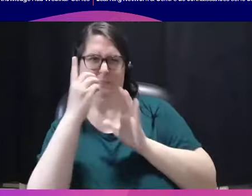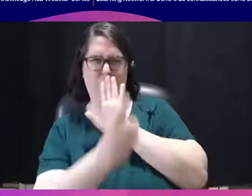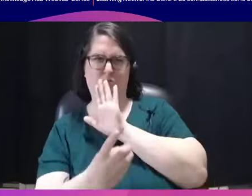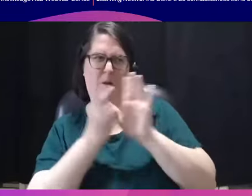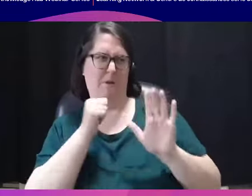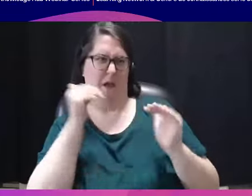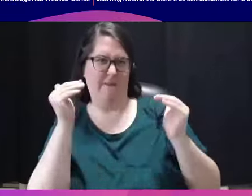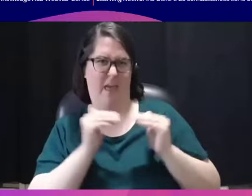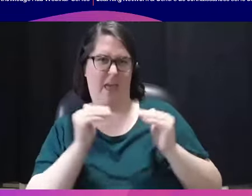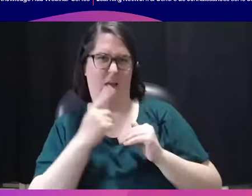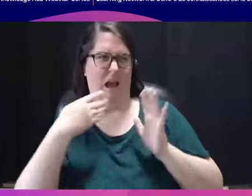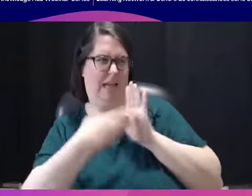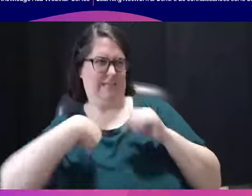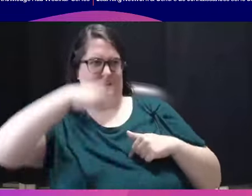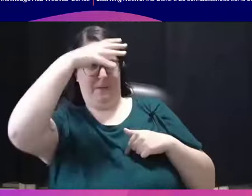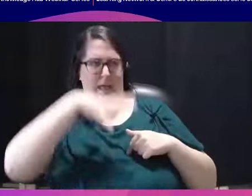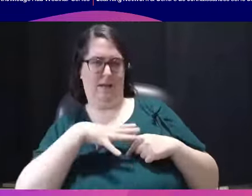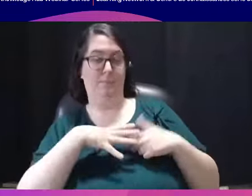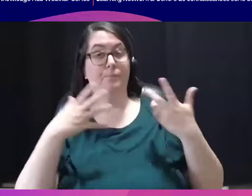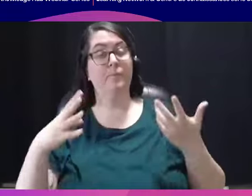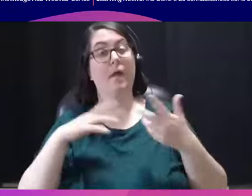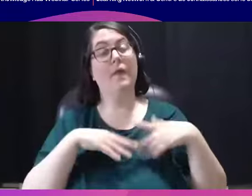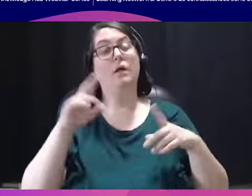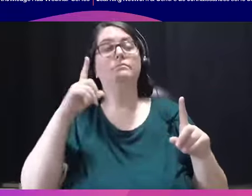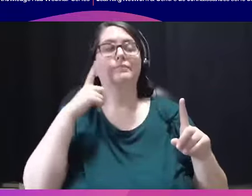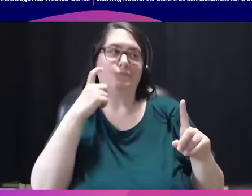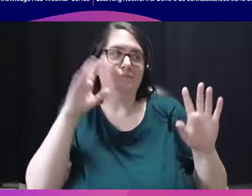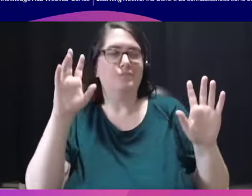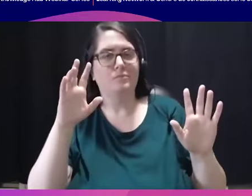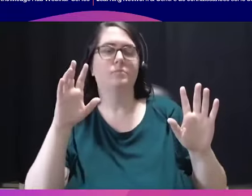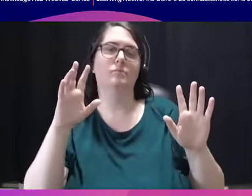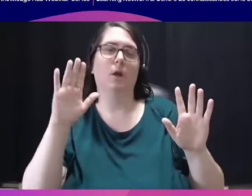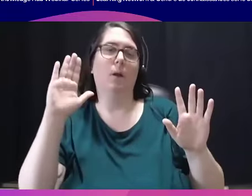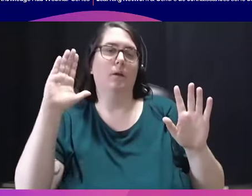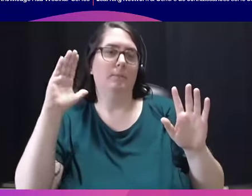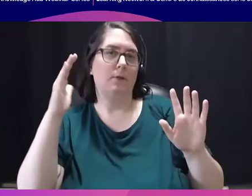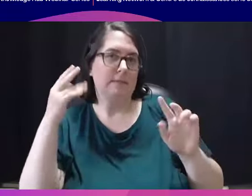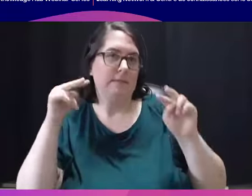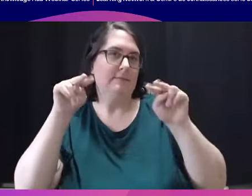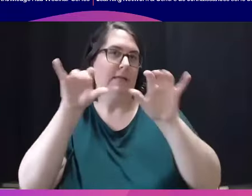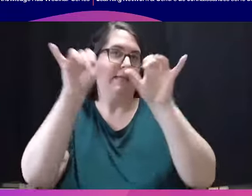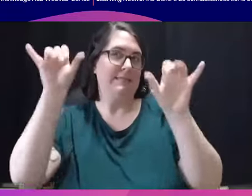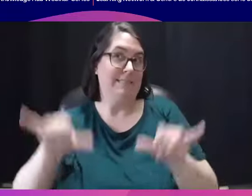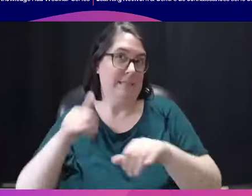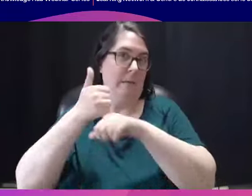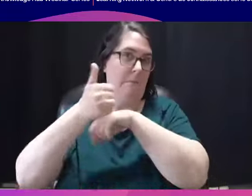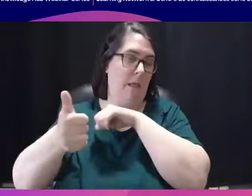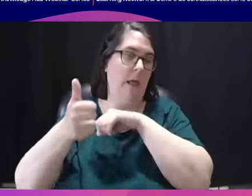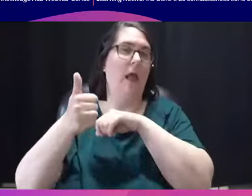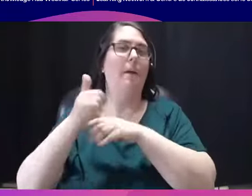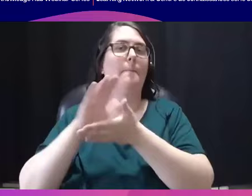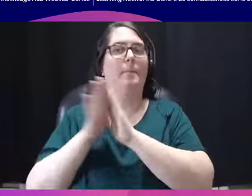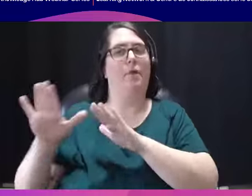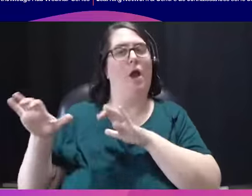unfairly imposed on men. And this perceived systemic injustice is the core motivation for their actions and used to